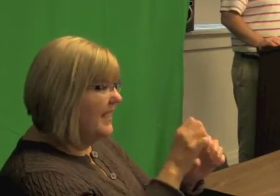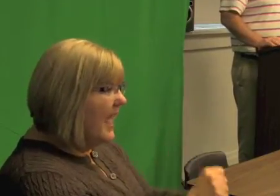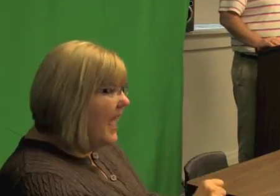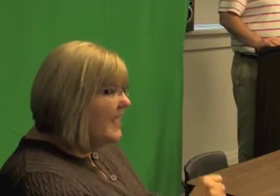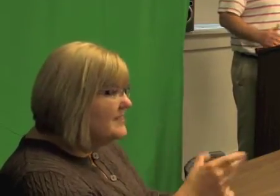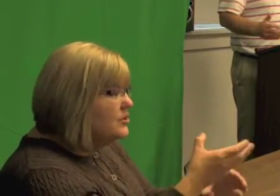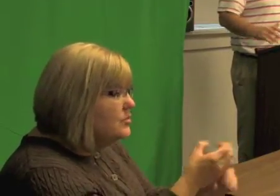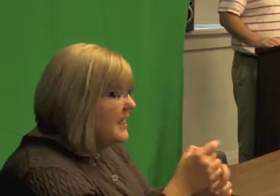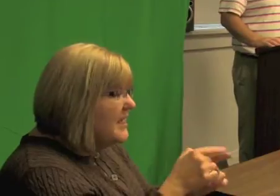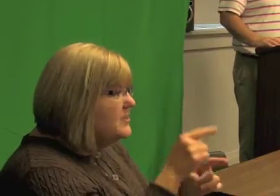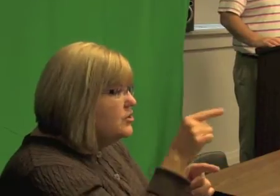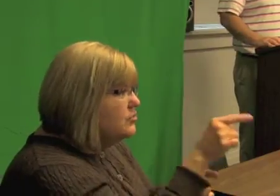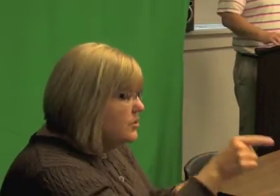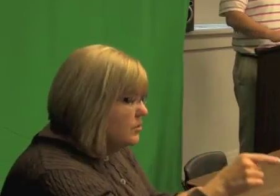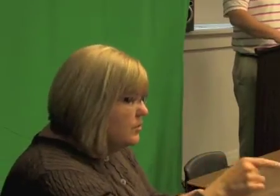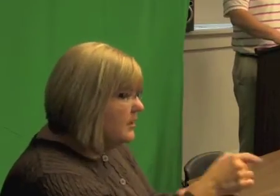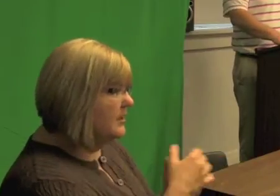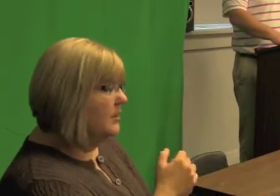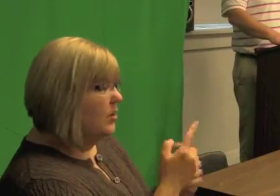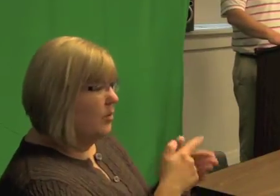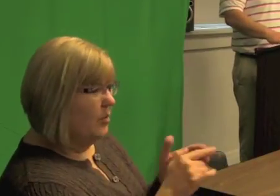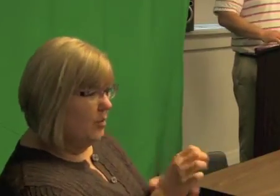consumer. What else might they do?